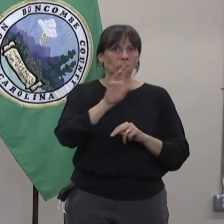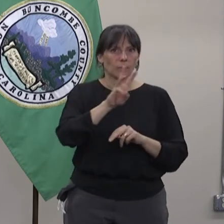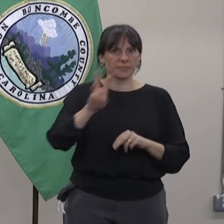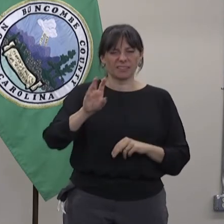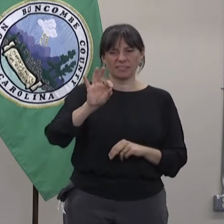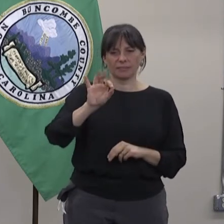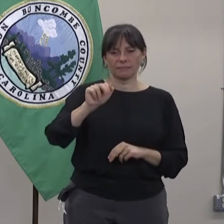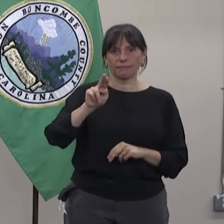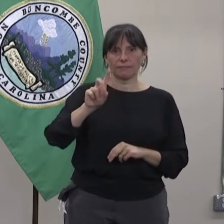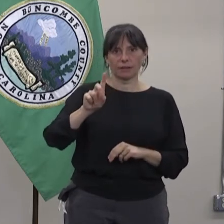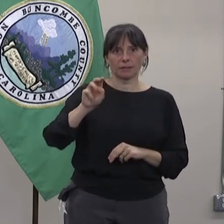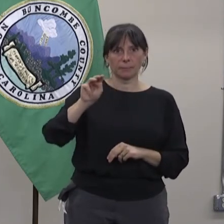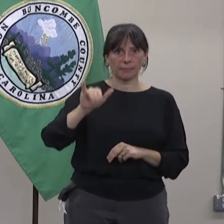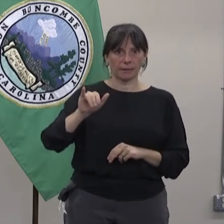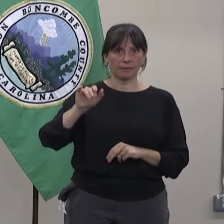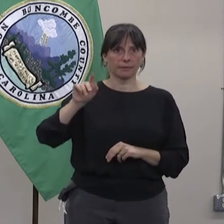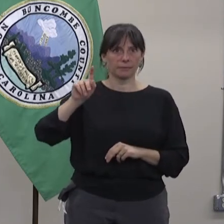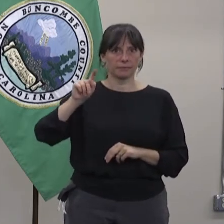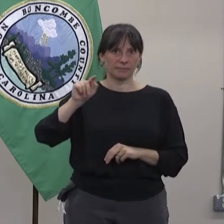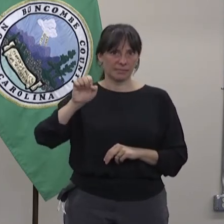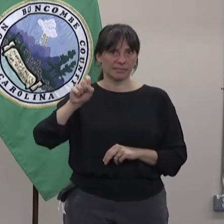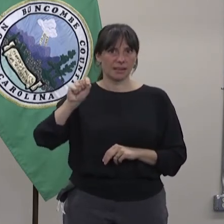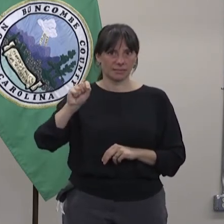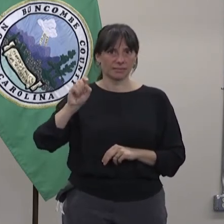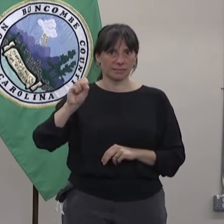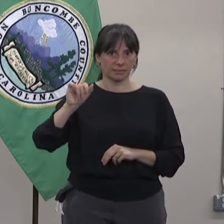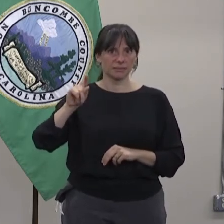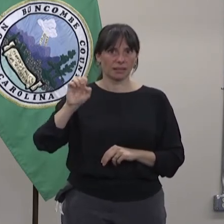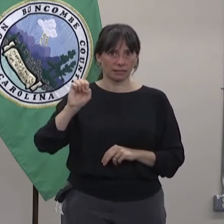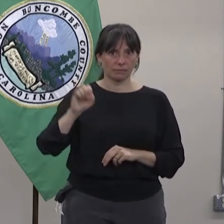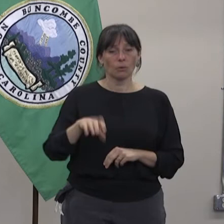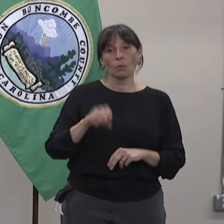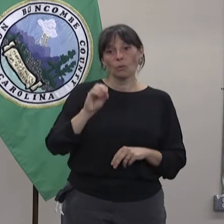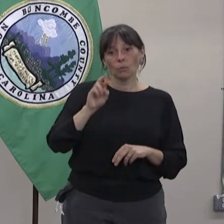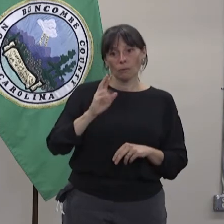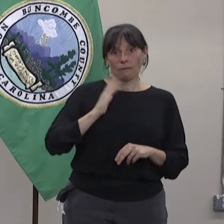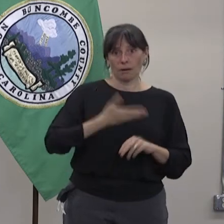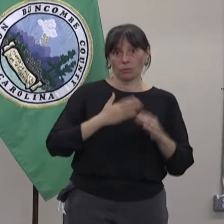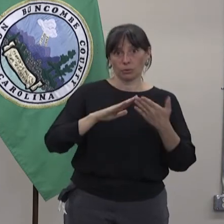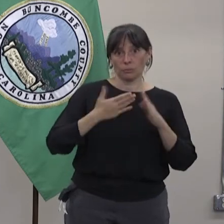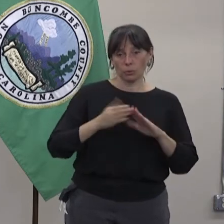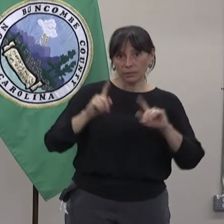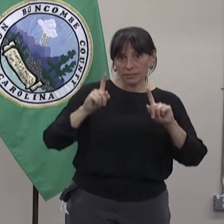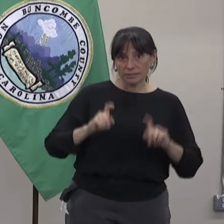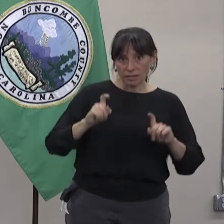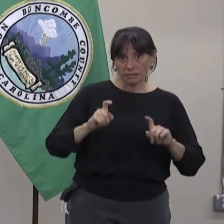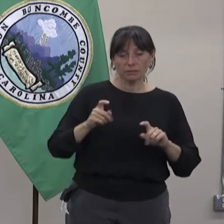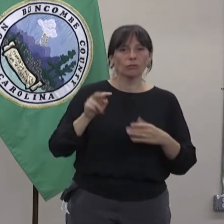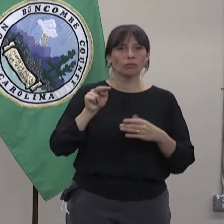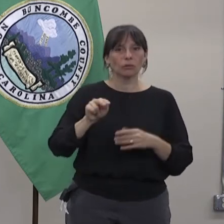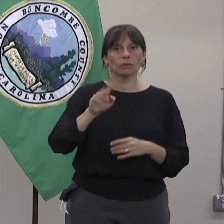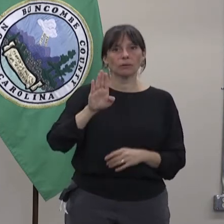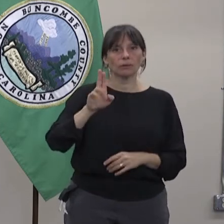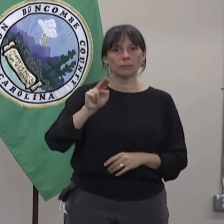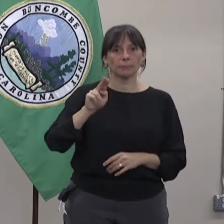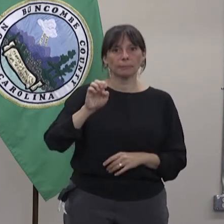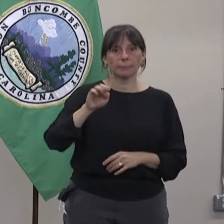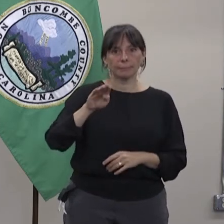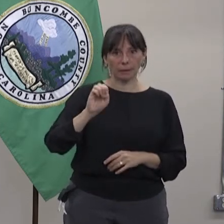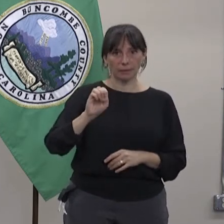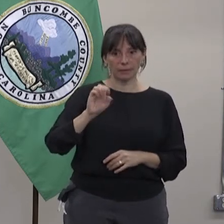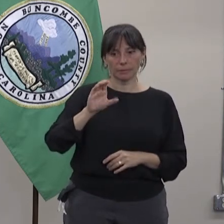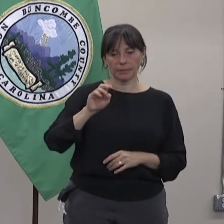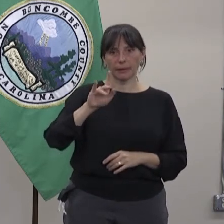also schedule an appointment at one of our county COVID-19 community testing sites. Visit Buncombe County Self-Checker